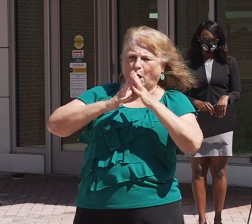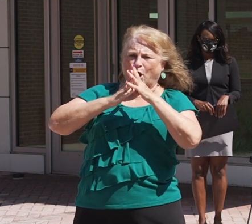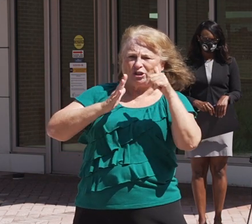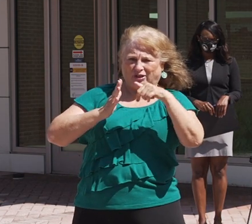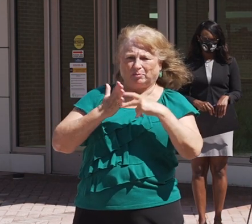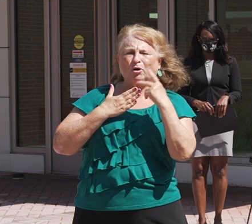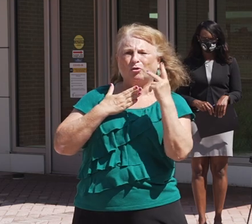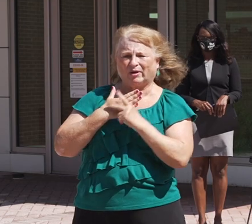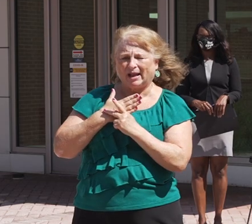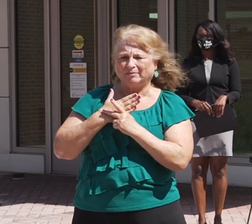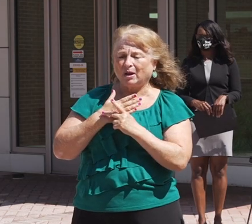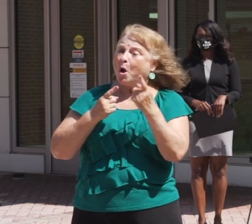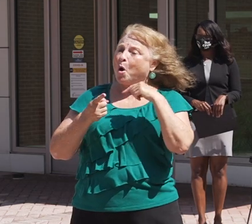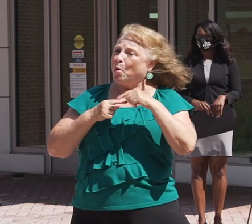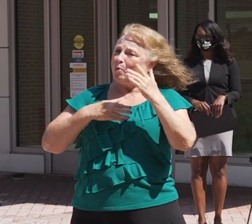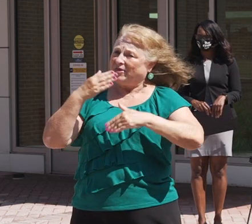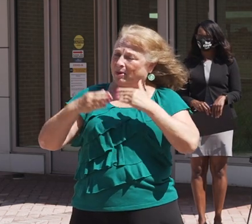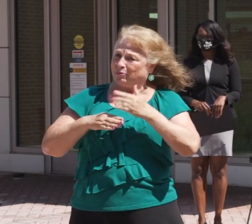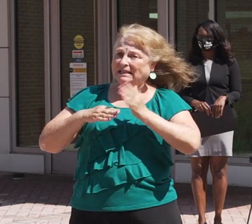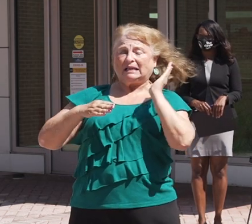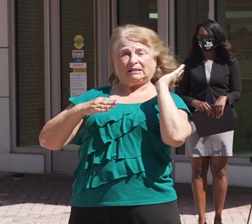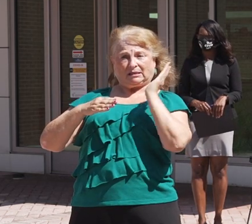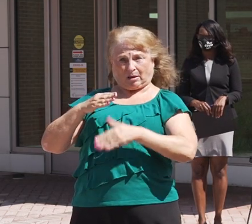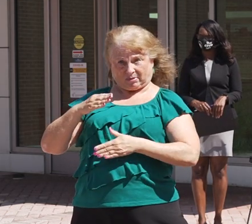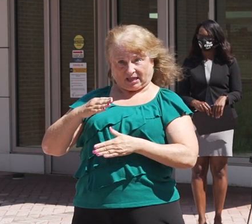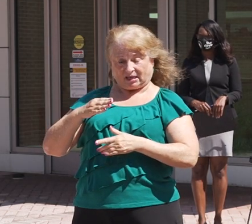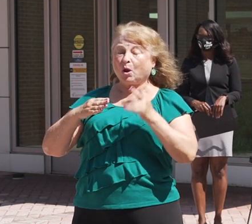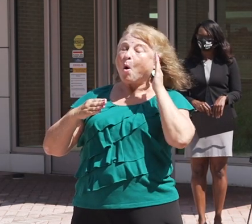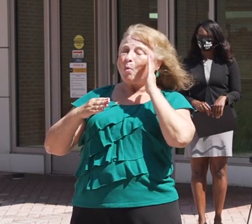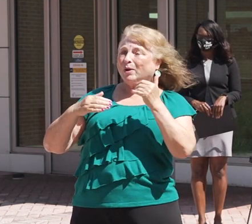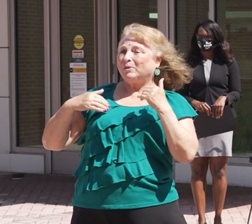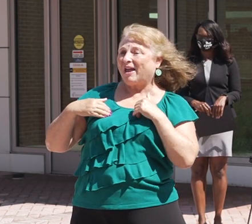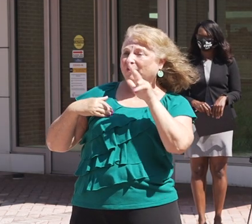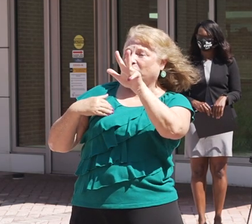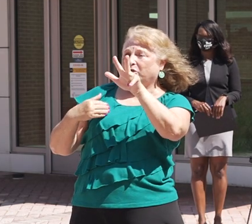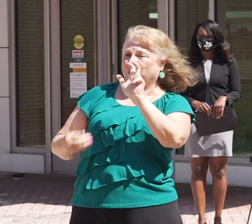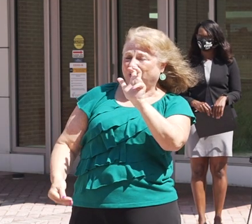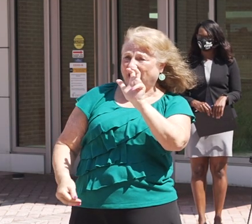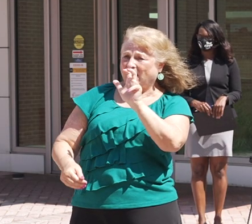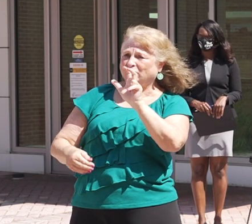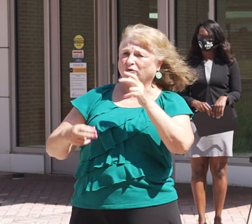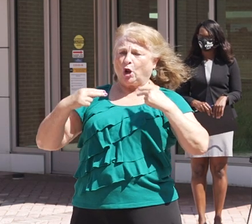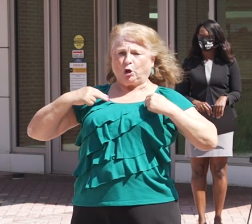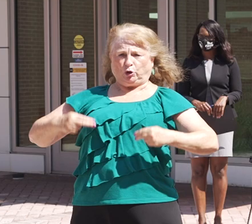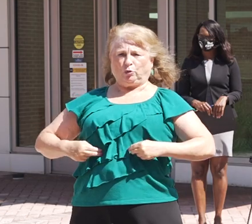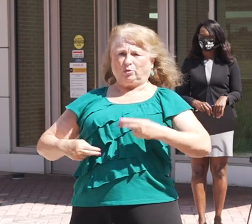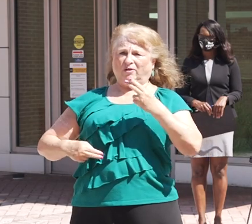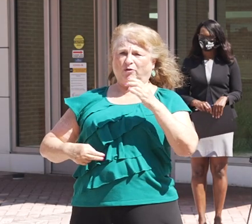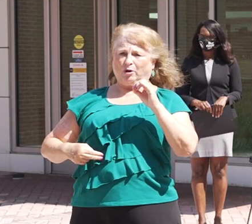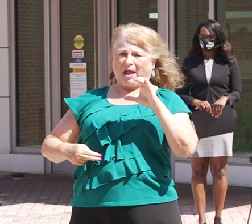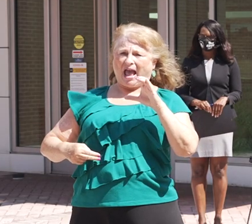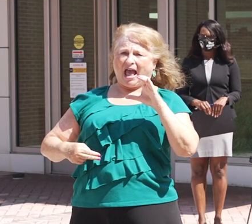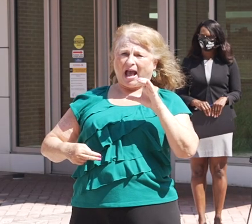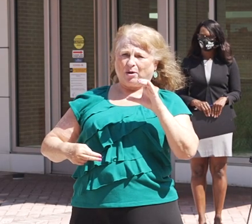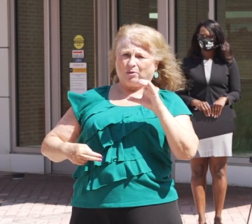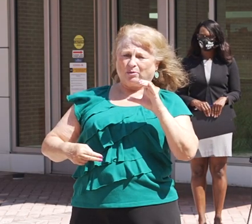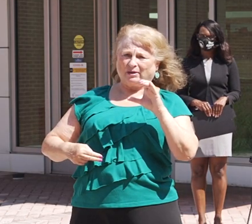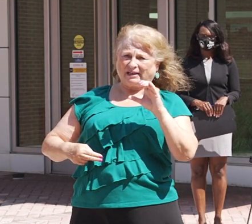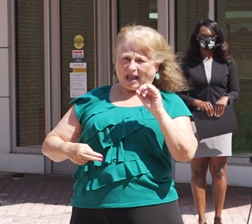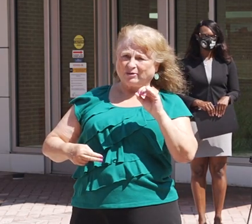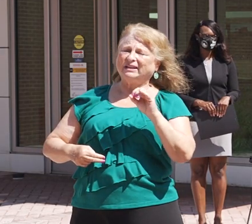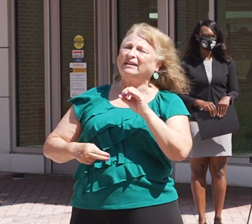program. When the process is completed, we will have 300 uniformed Howard County